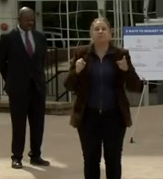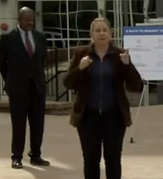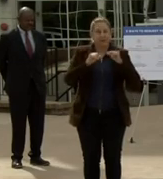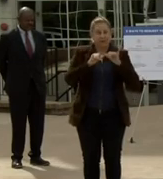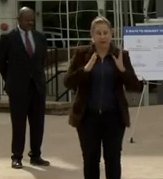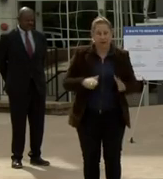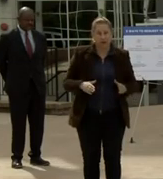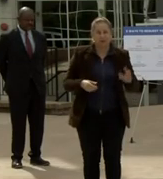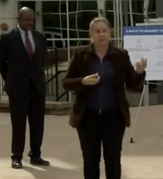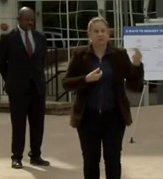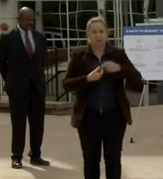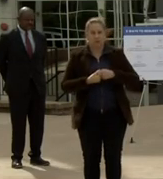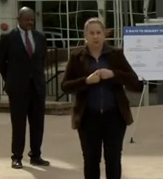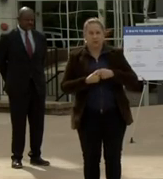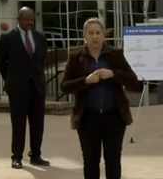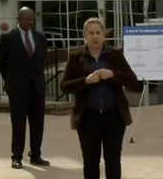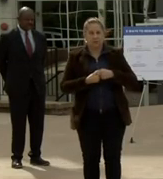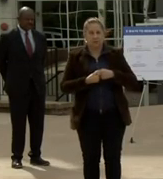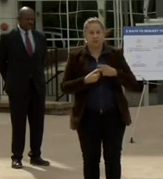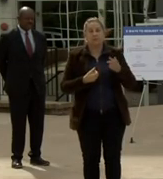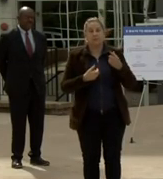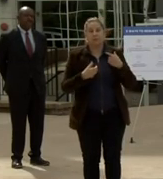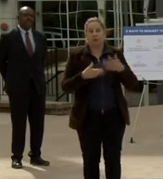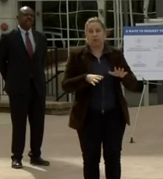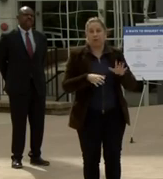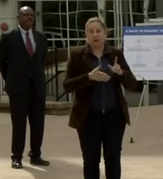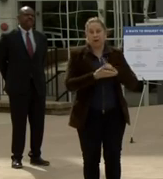week to talk about some of that planning.